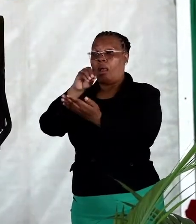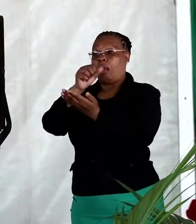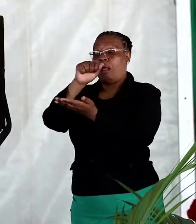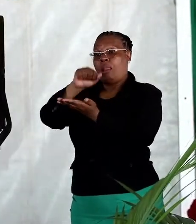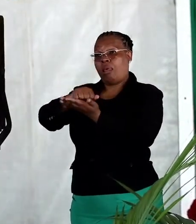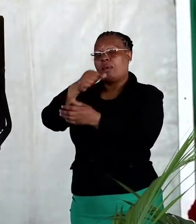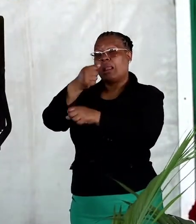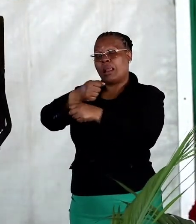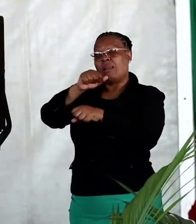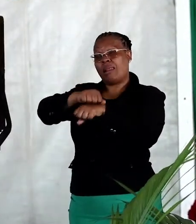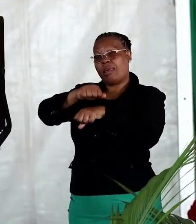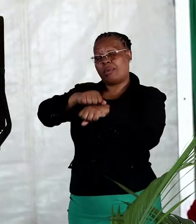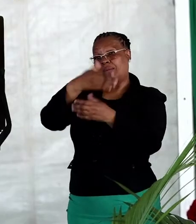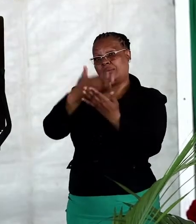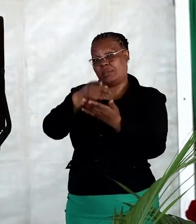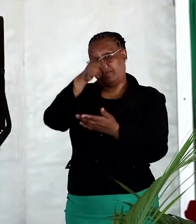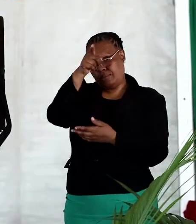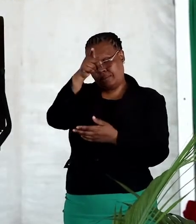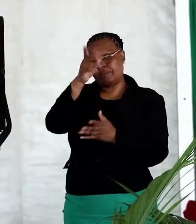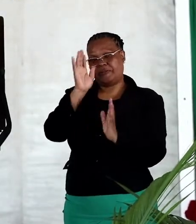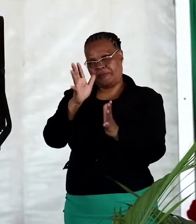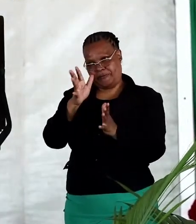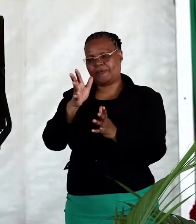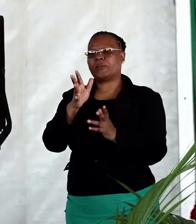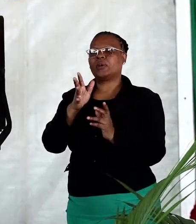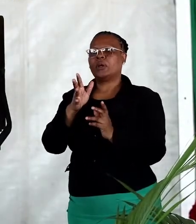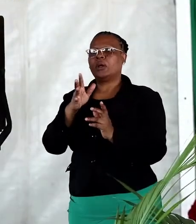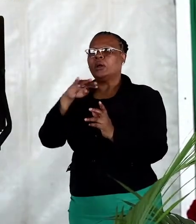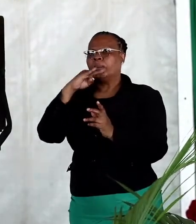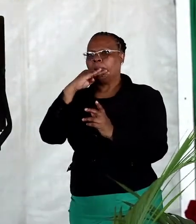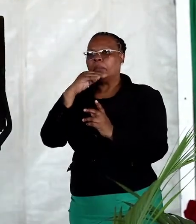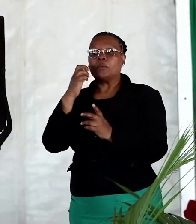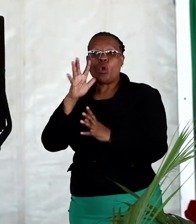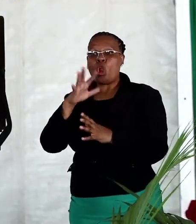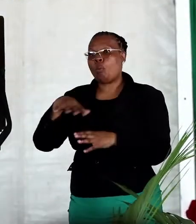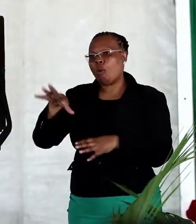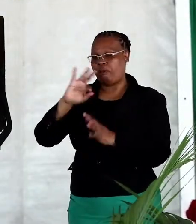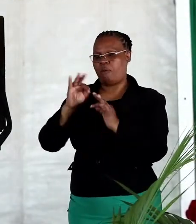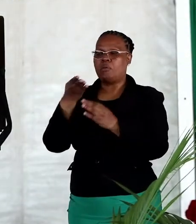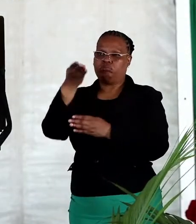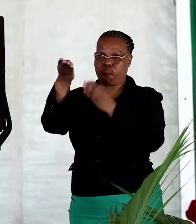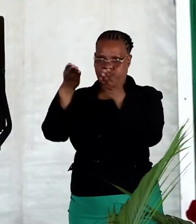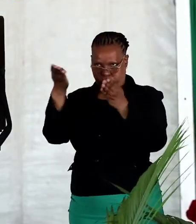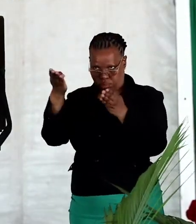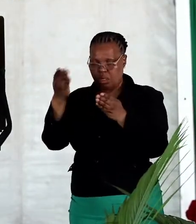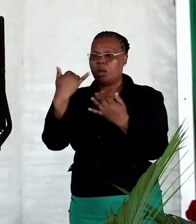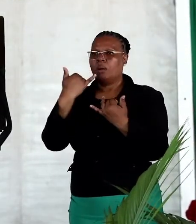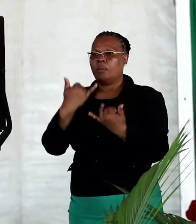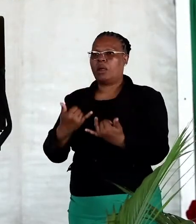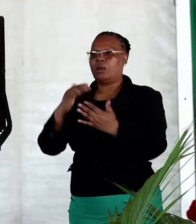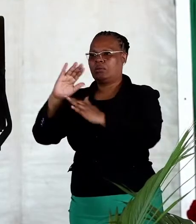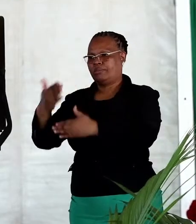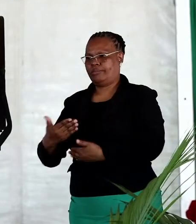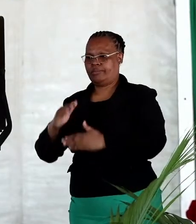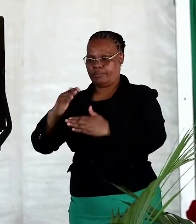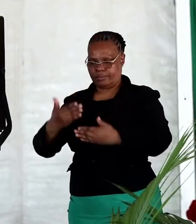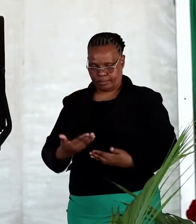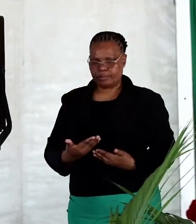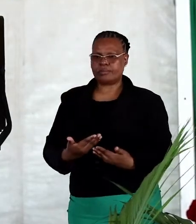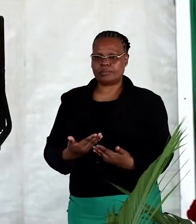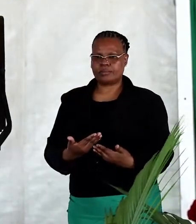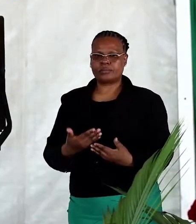Siyanamkela. Kodwa mas acknowledge kuqala ubukho